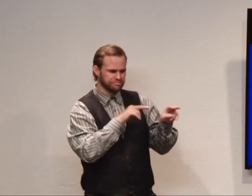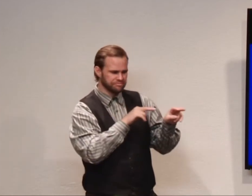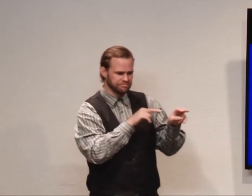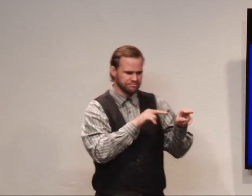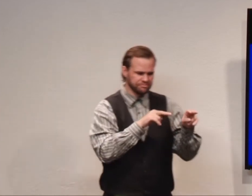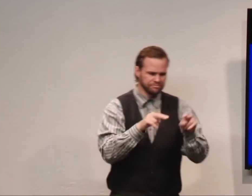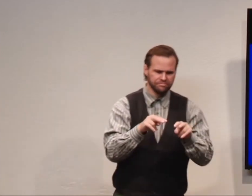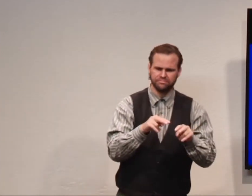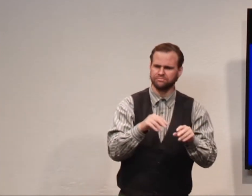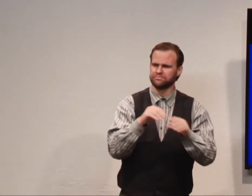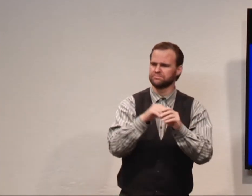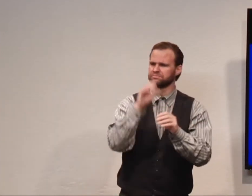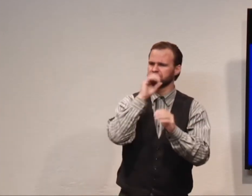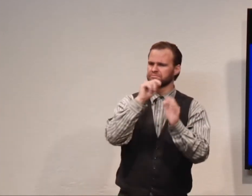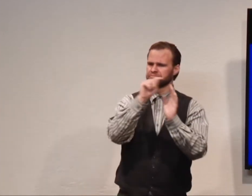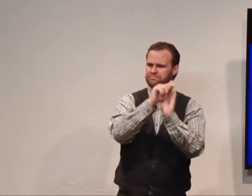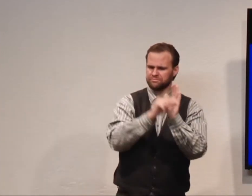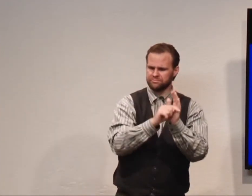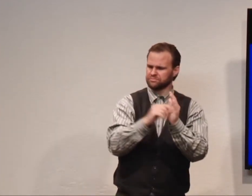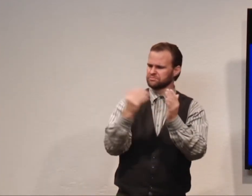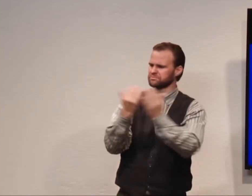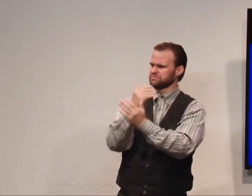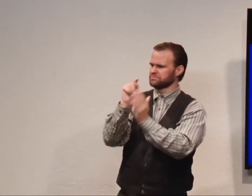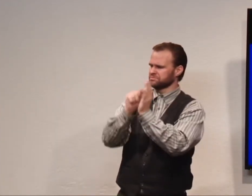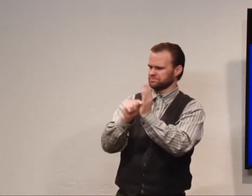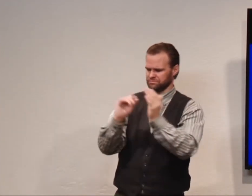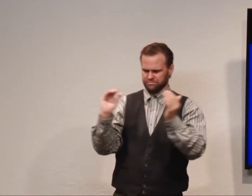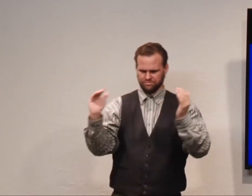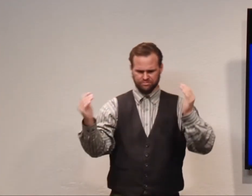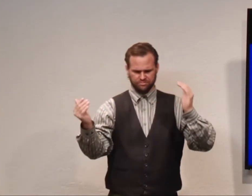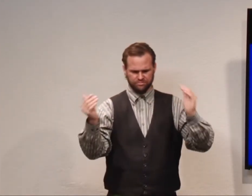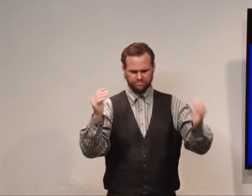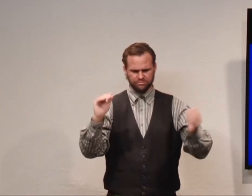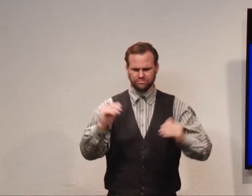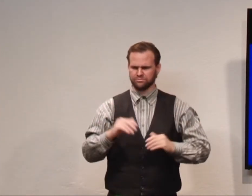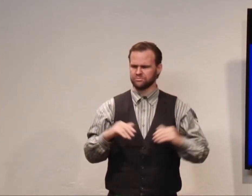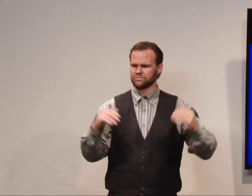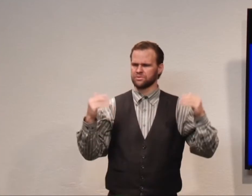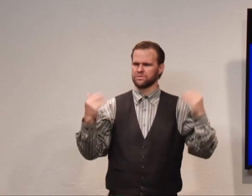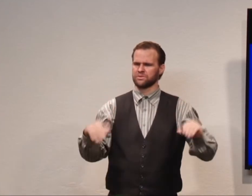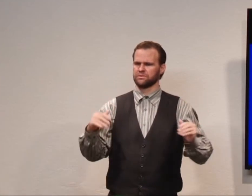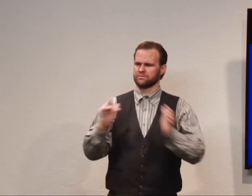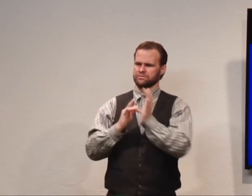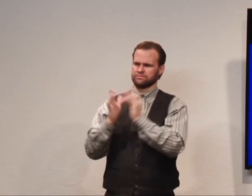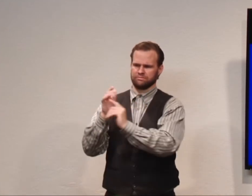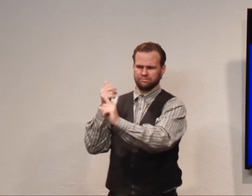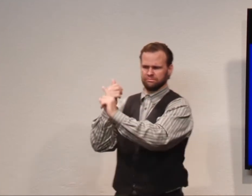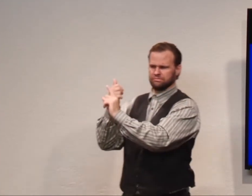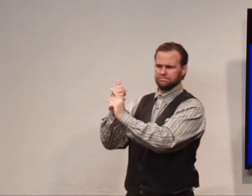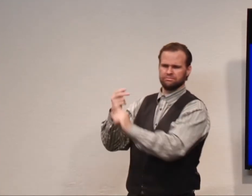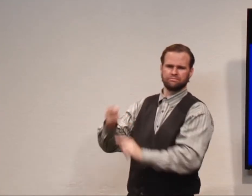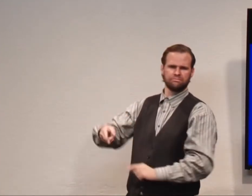Now, we're going to turn our attention to Revelation chapter 4, verse 11.